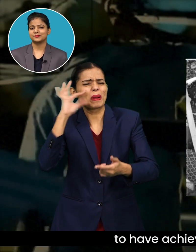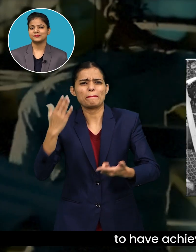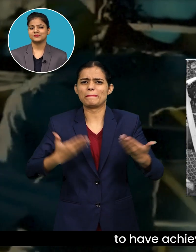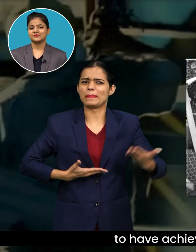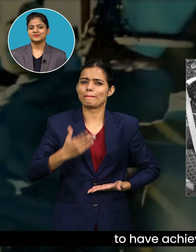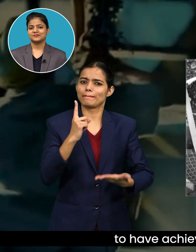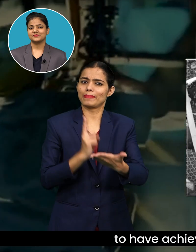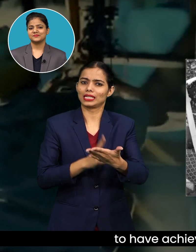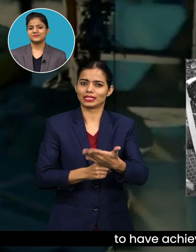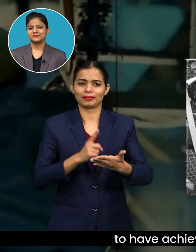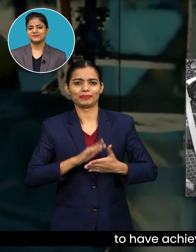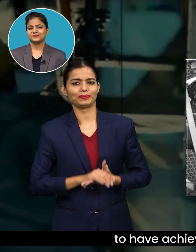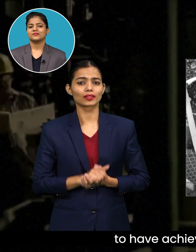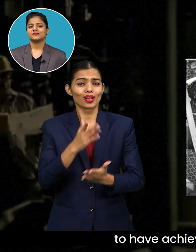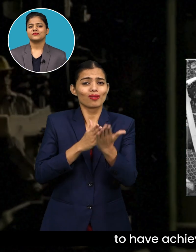demands.